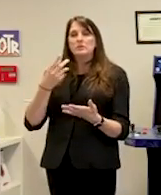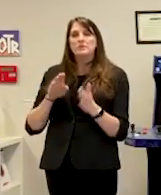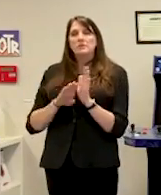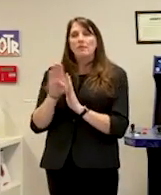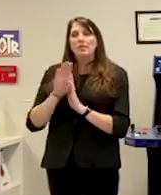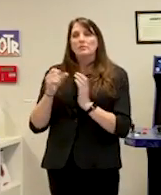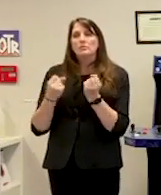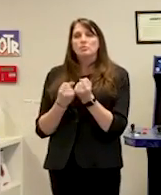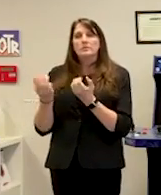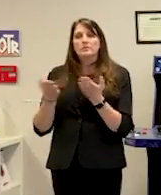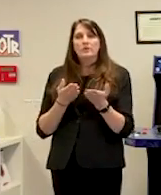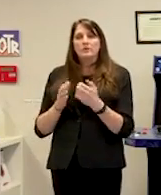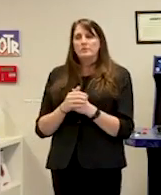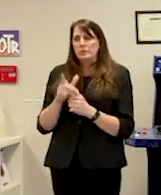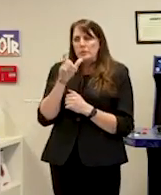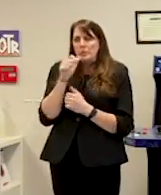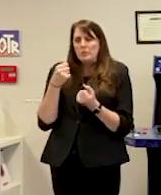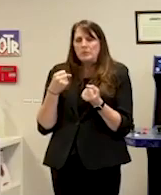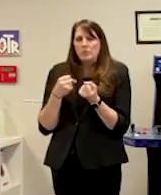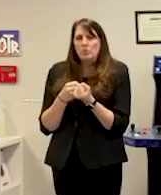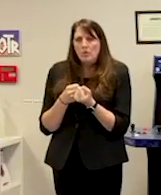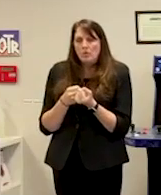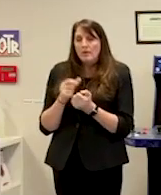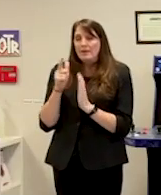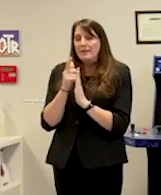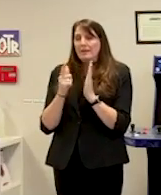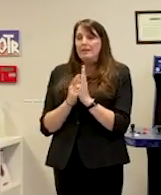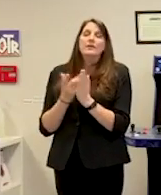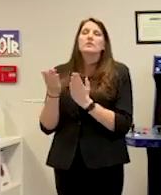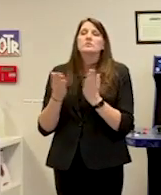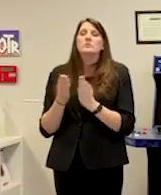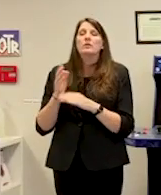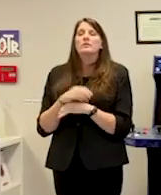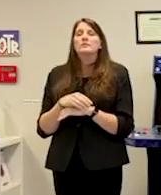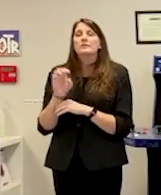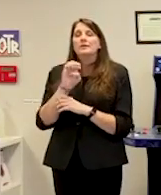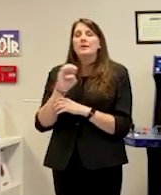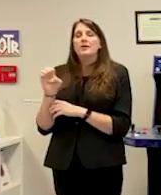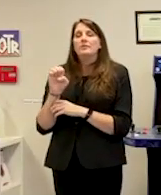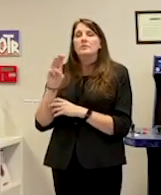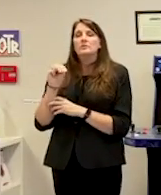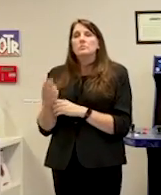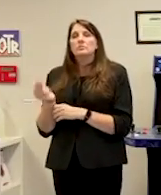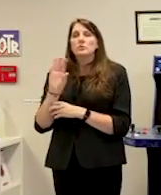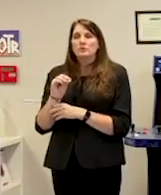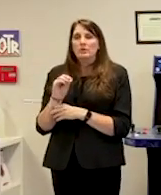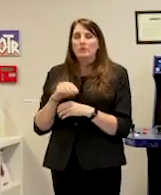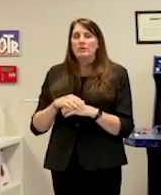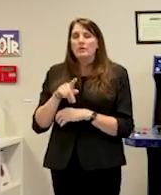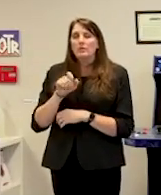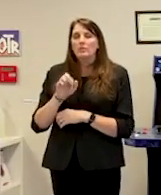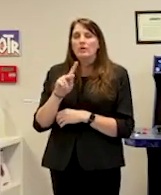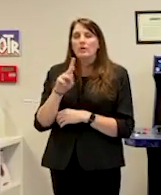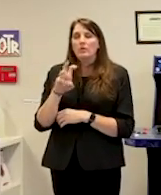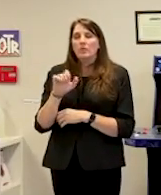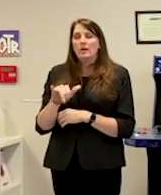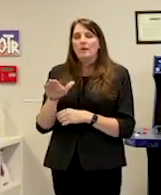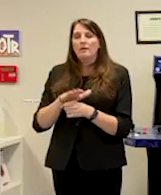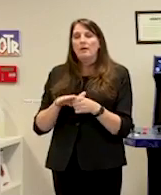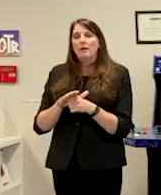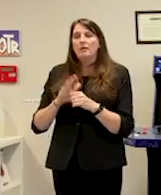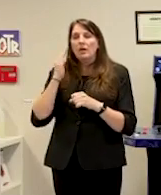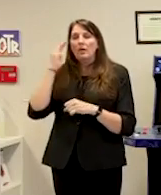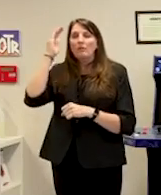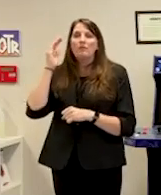our community partners, such as Legal Services of Eastern Missouri, Parkway Area Adult Education and Literacy,